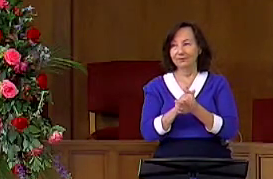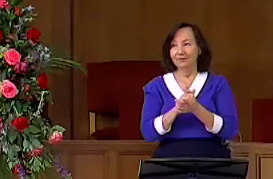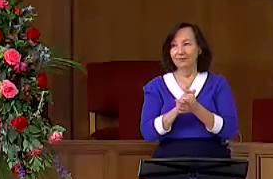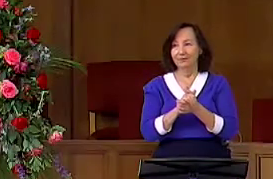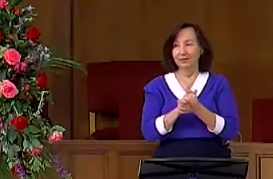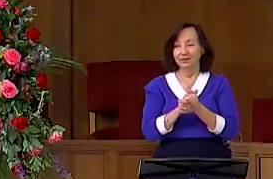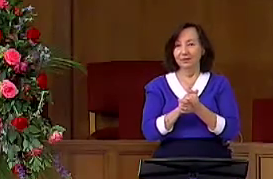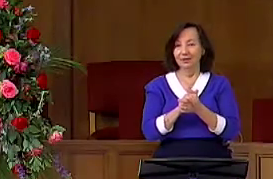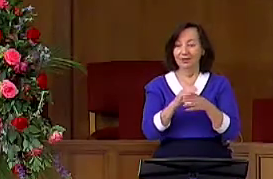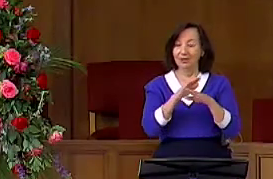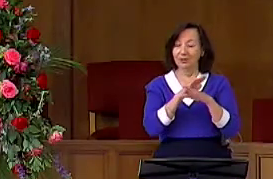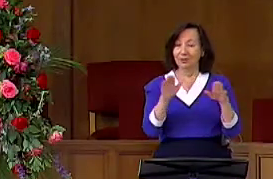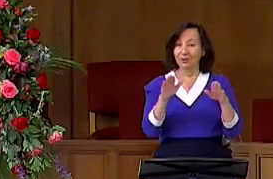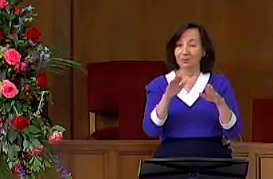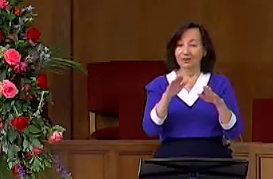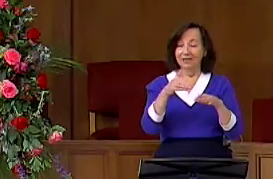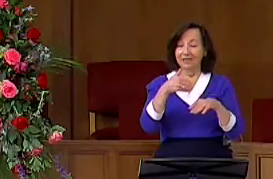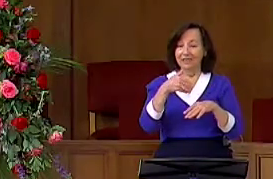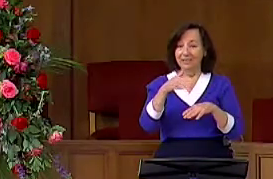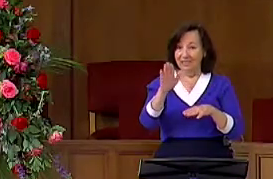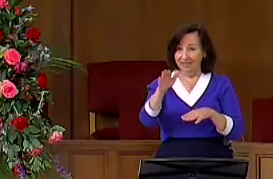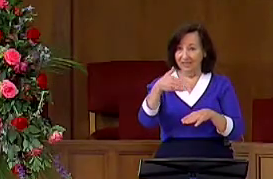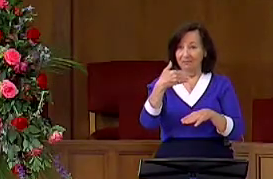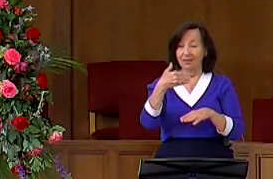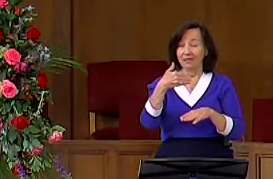send you away.